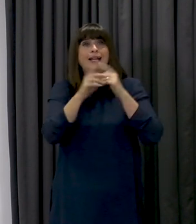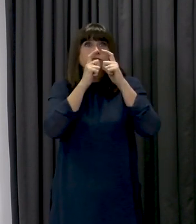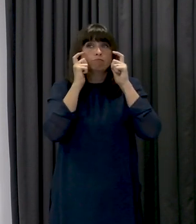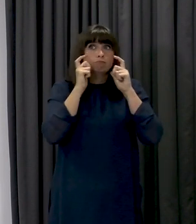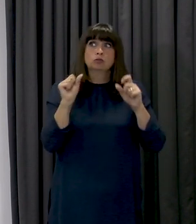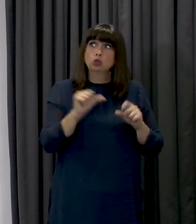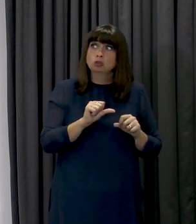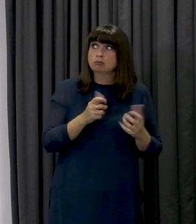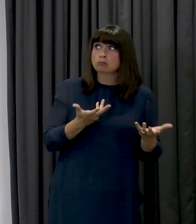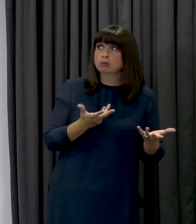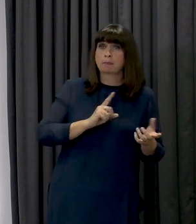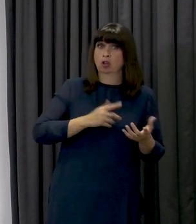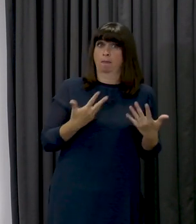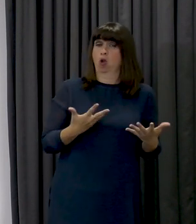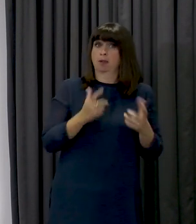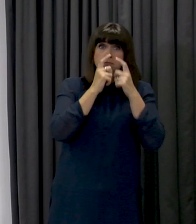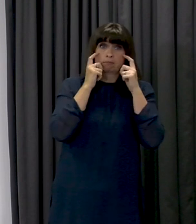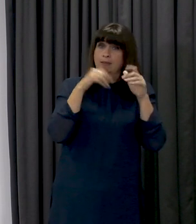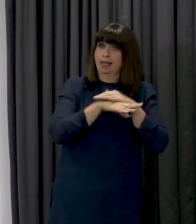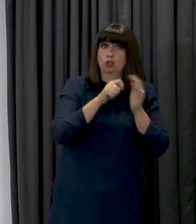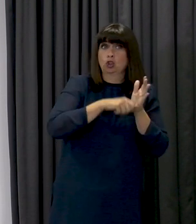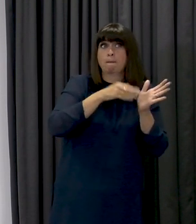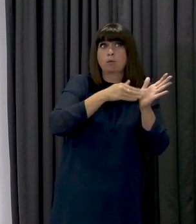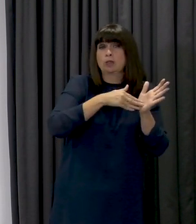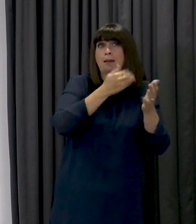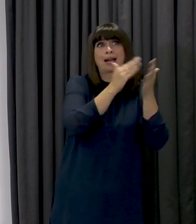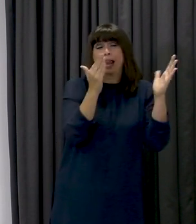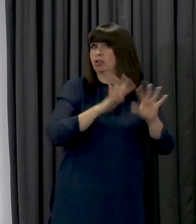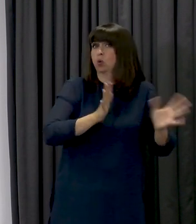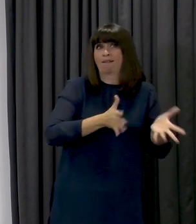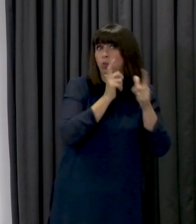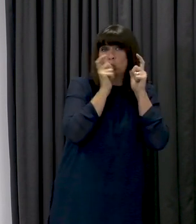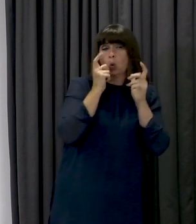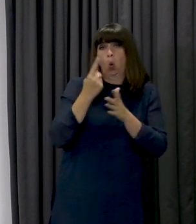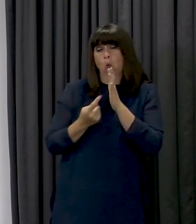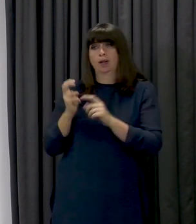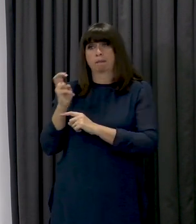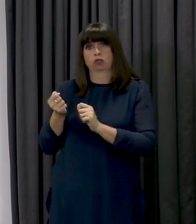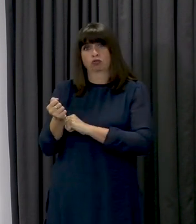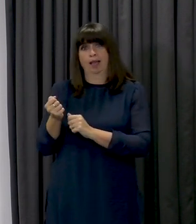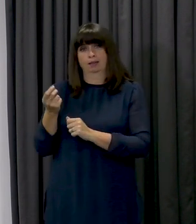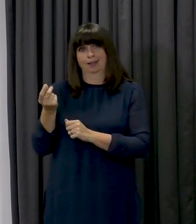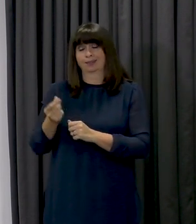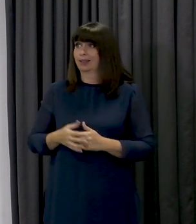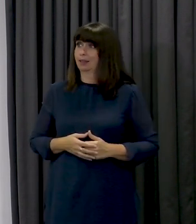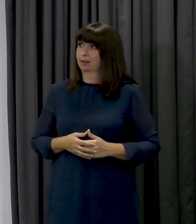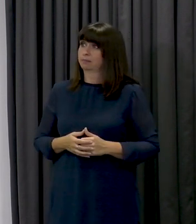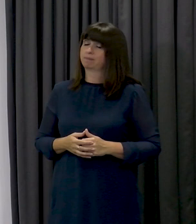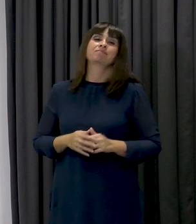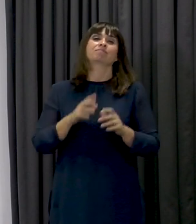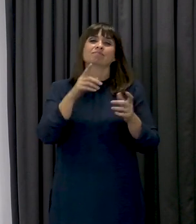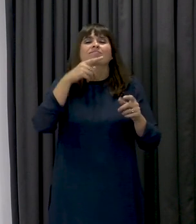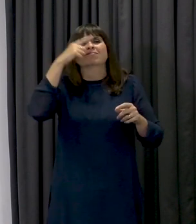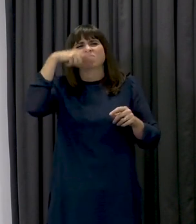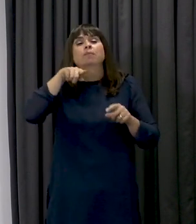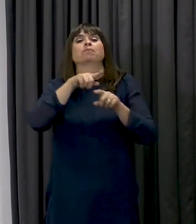could be necessary soon in Wales? Well, the advice that I have seen has always been clear that if you are